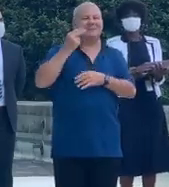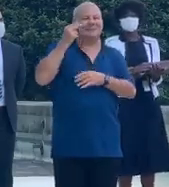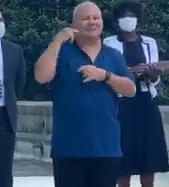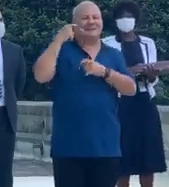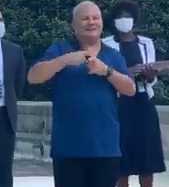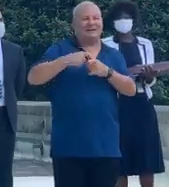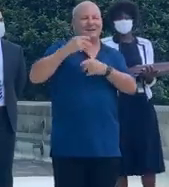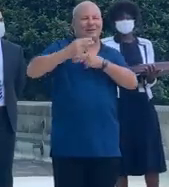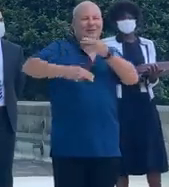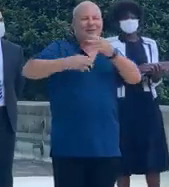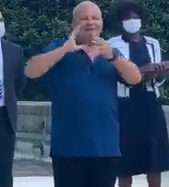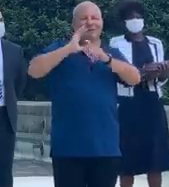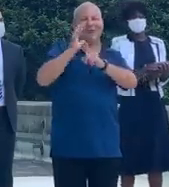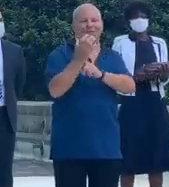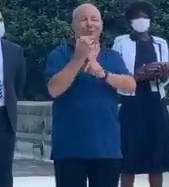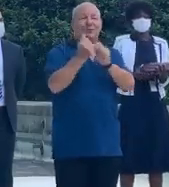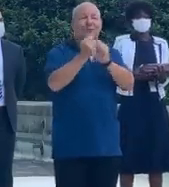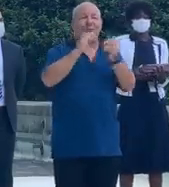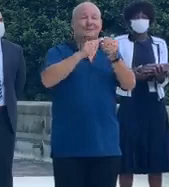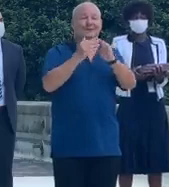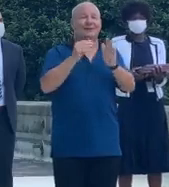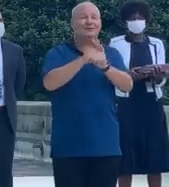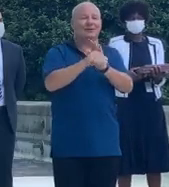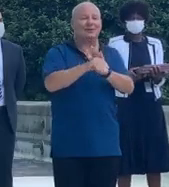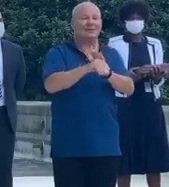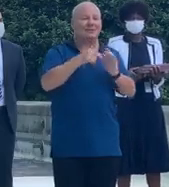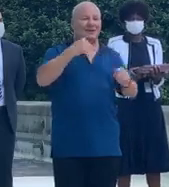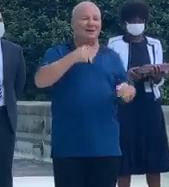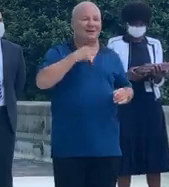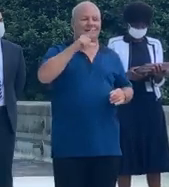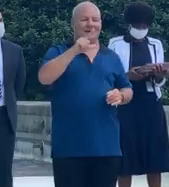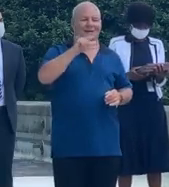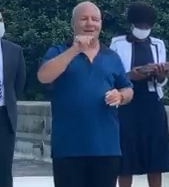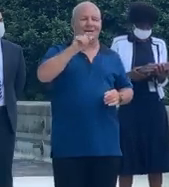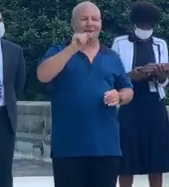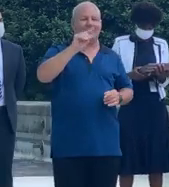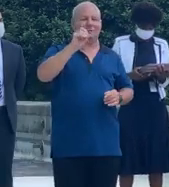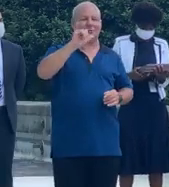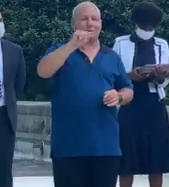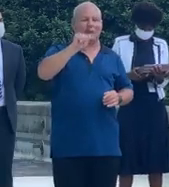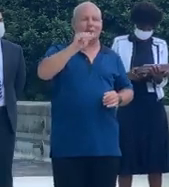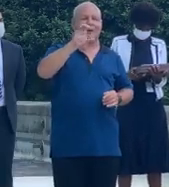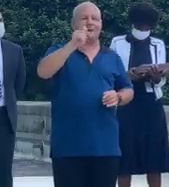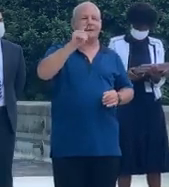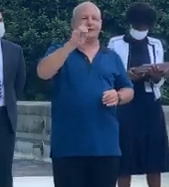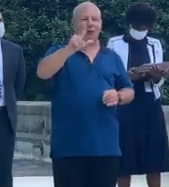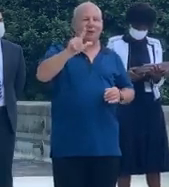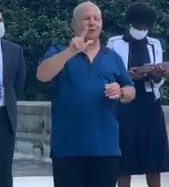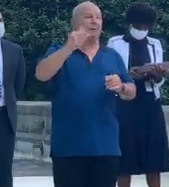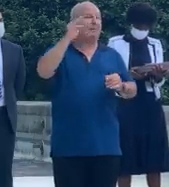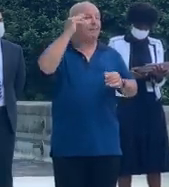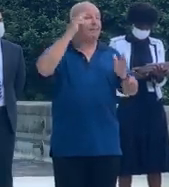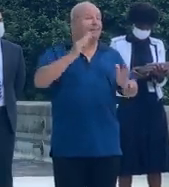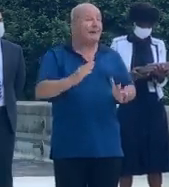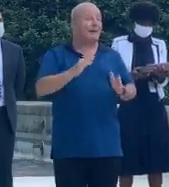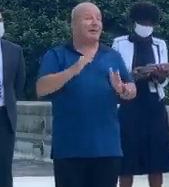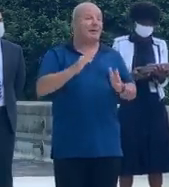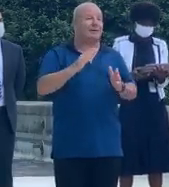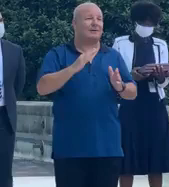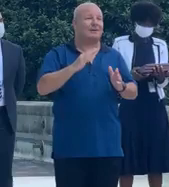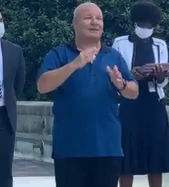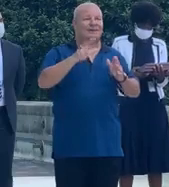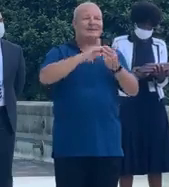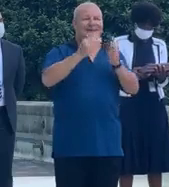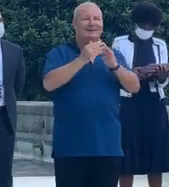culture with the City of New Orleans, I, Latoya Cantrell, Mayor of the City of New Orleans, hereby salute